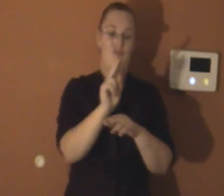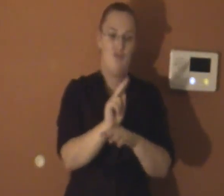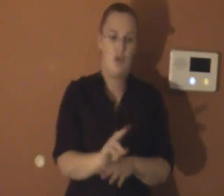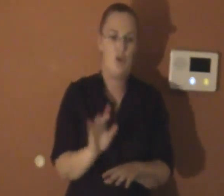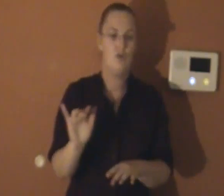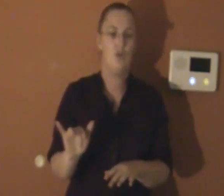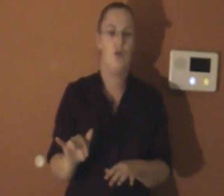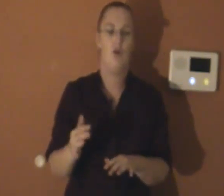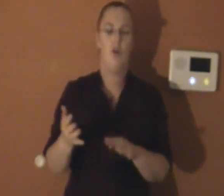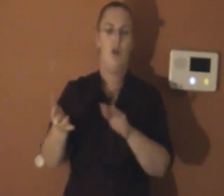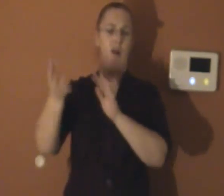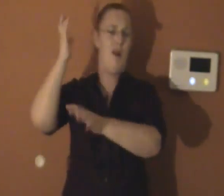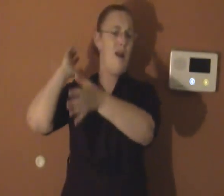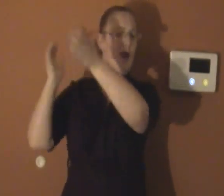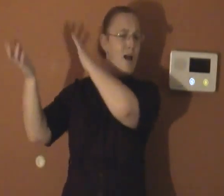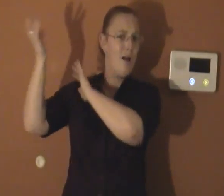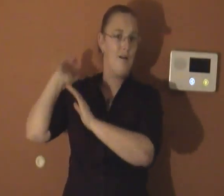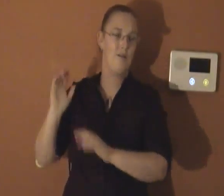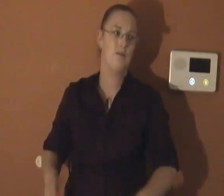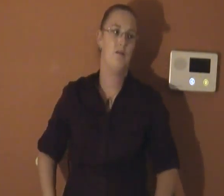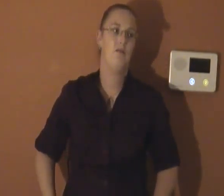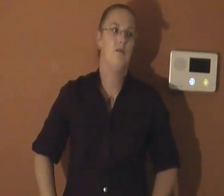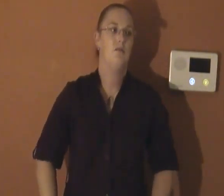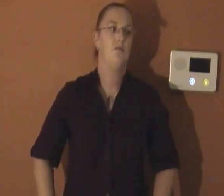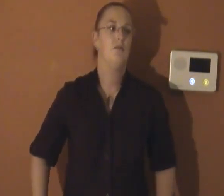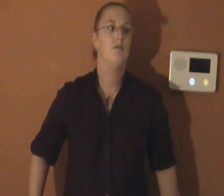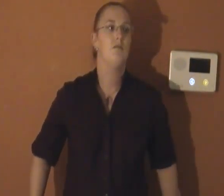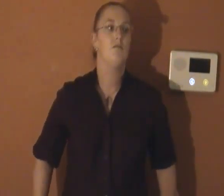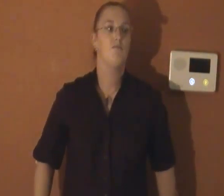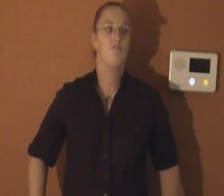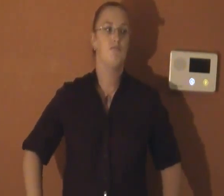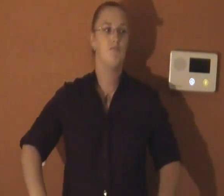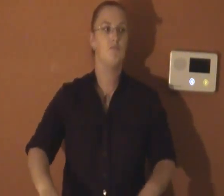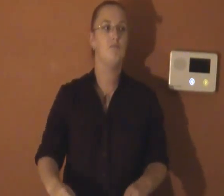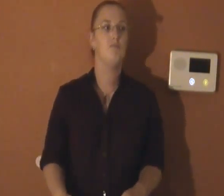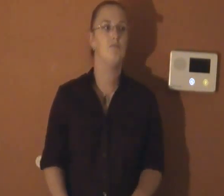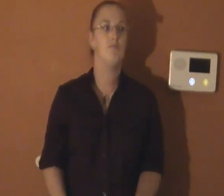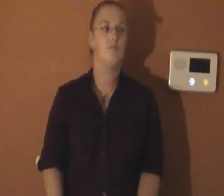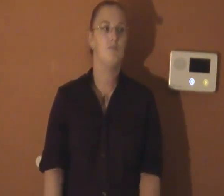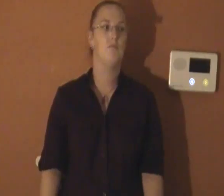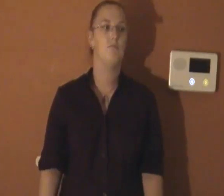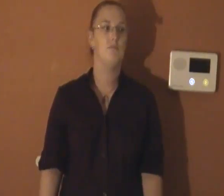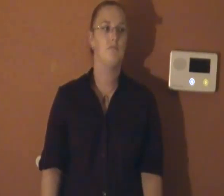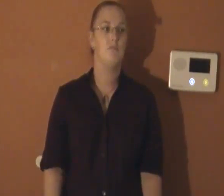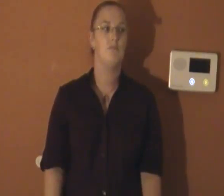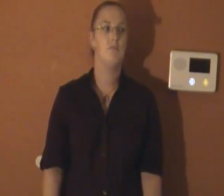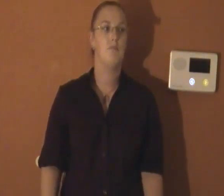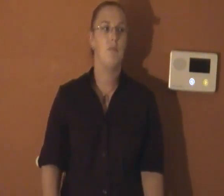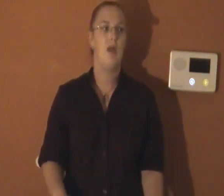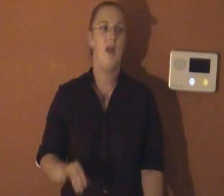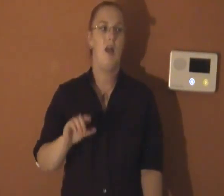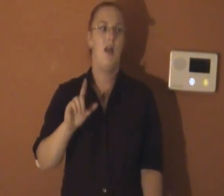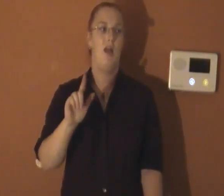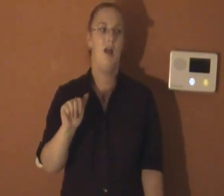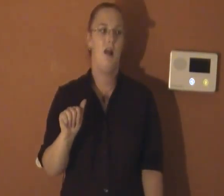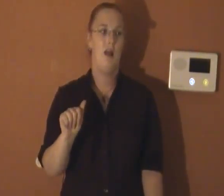These adorn the mantelpiece with many brass candlesticks, miners' lamps from the old coal mines, and also